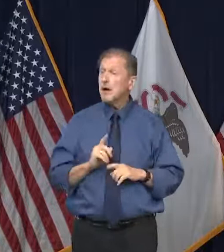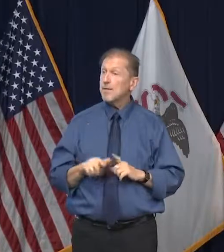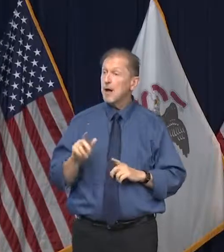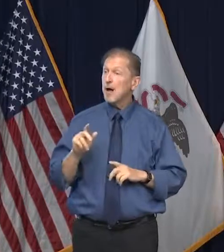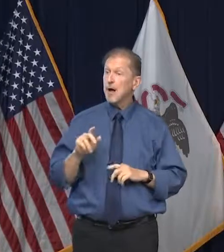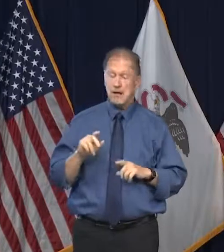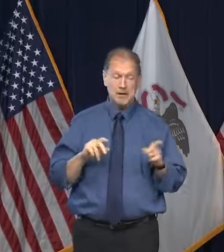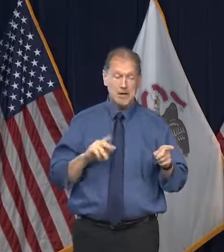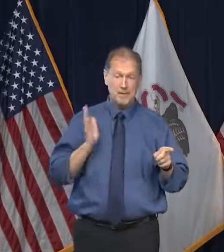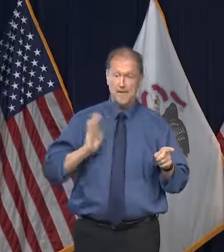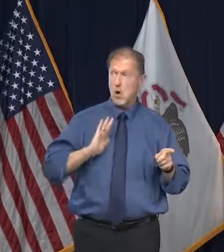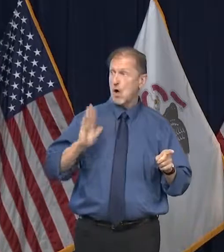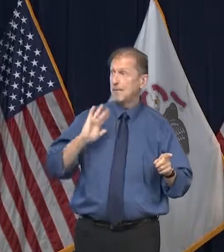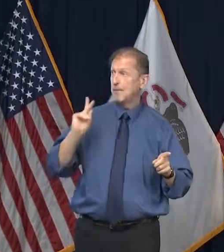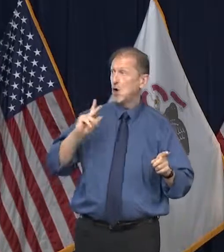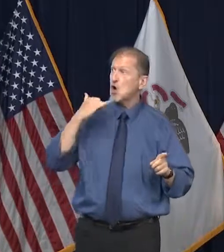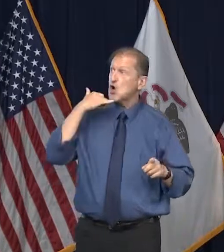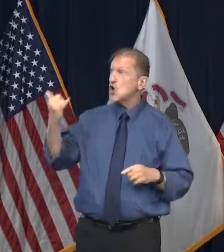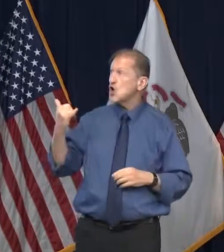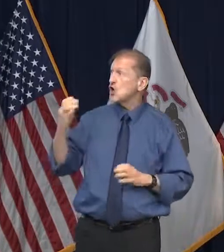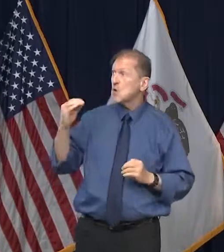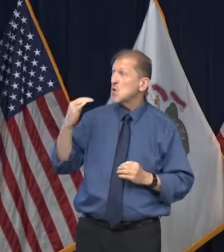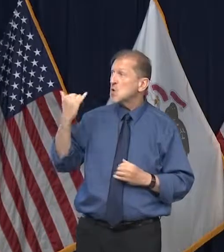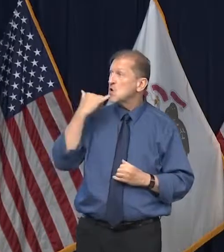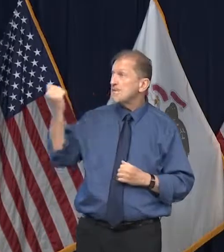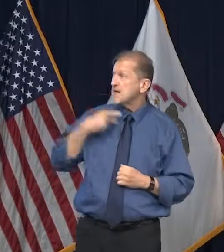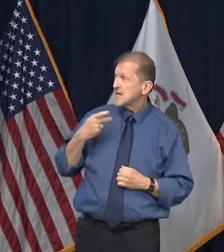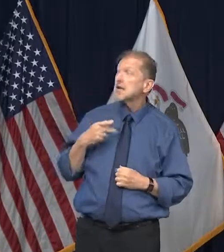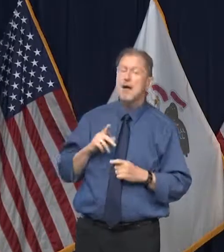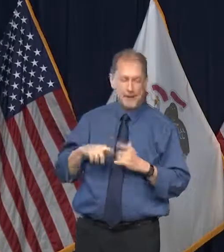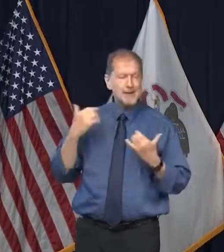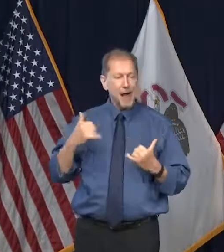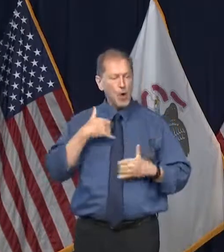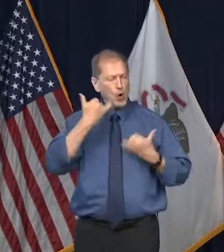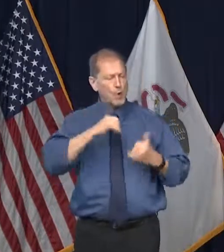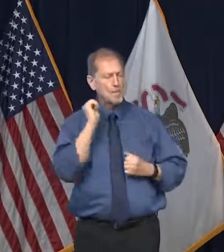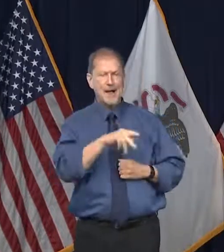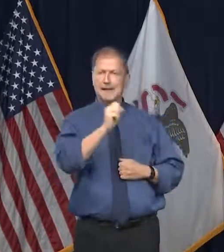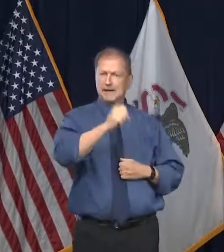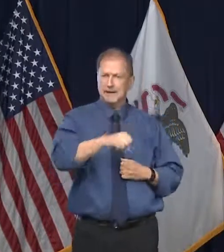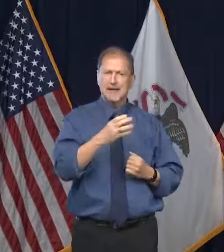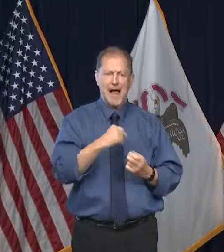called back, and they are getting their unemployment claims met.